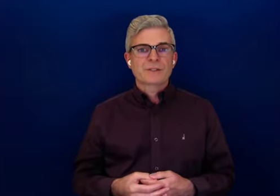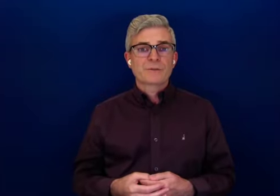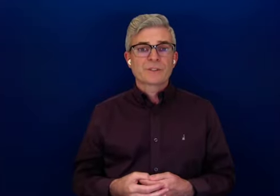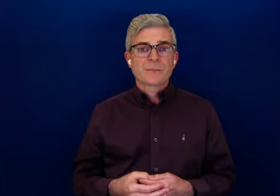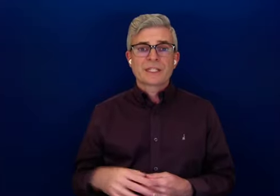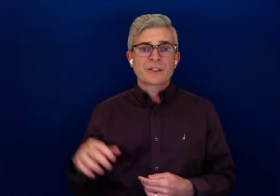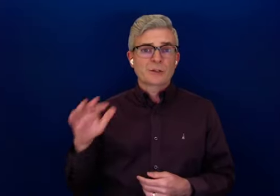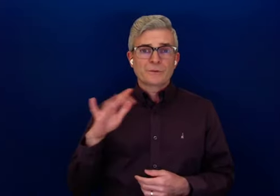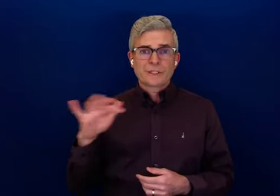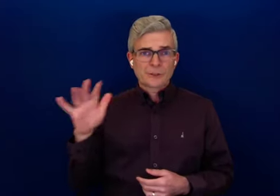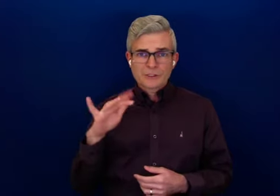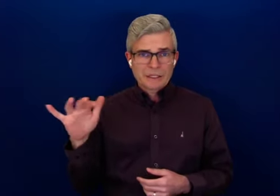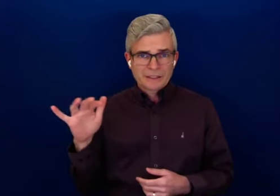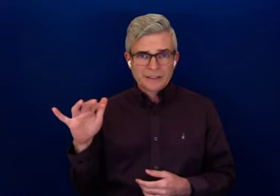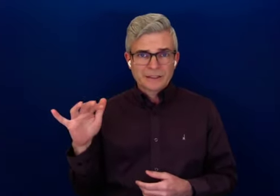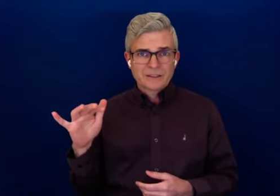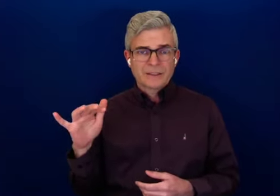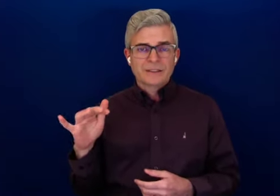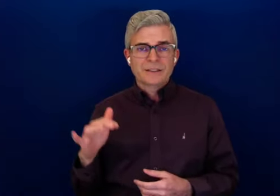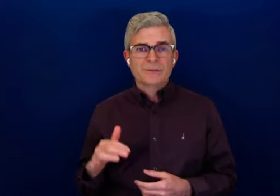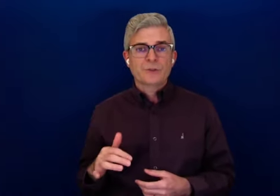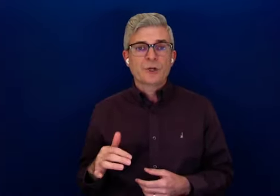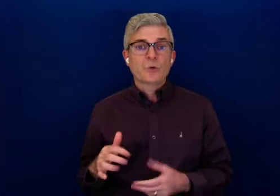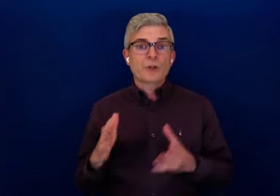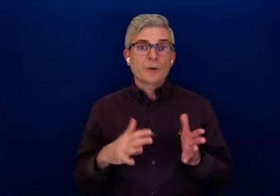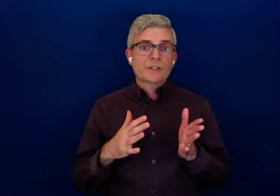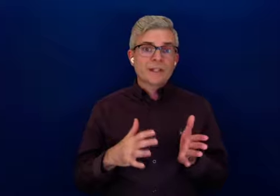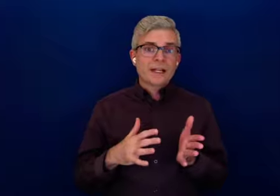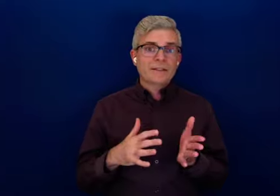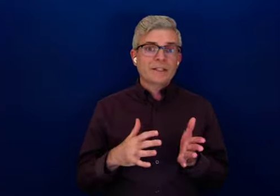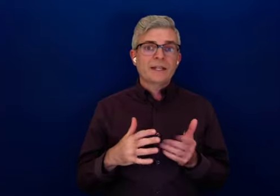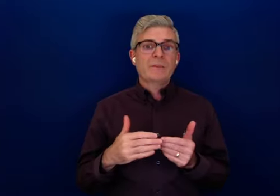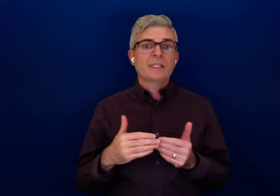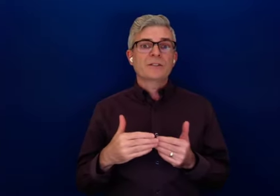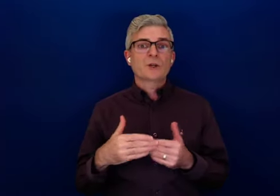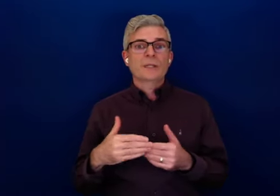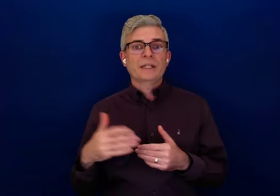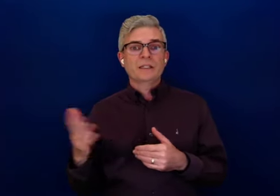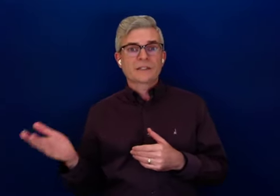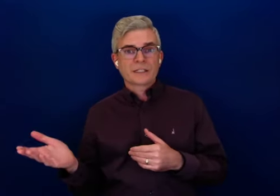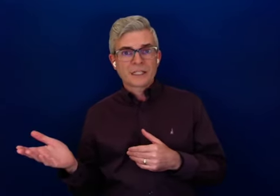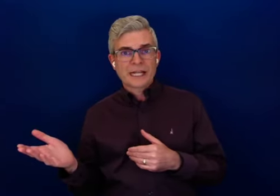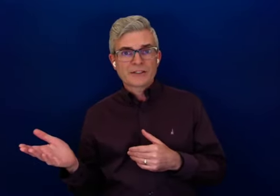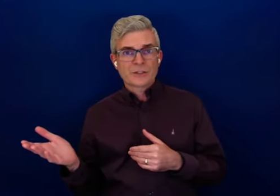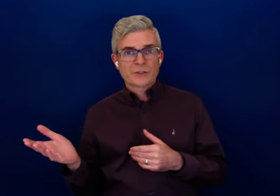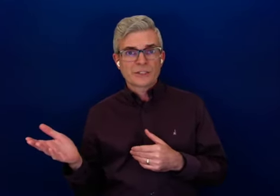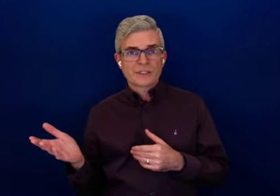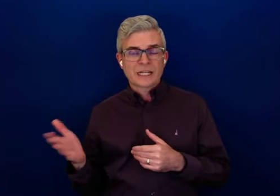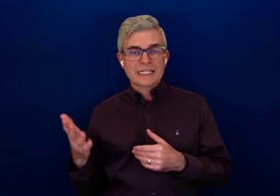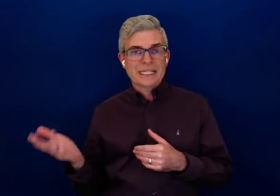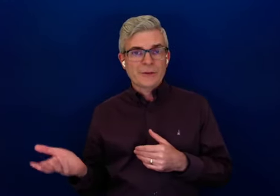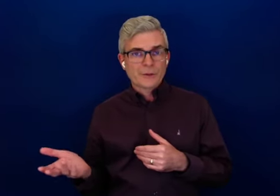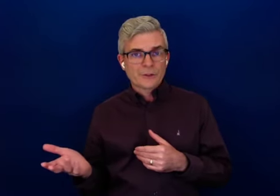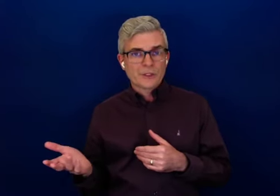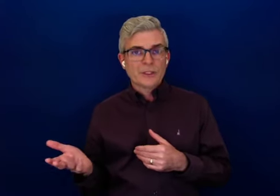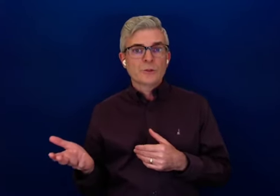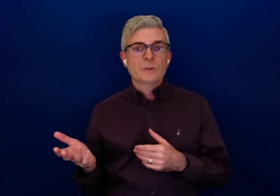sign for something, don't fingerspell it. If you don't know the sign, then that means nobody else in class knows the sign either,